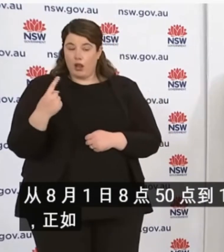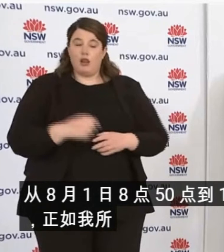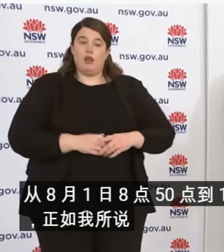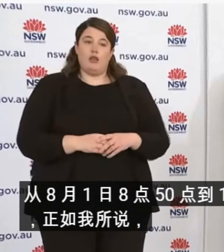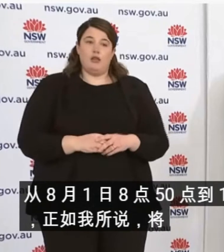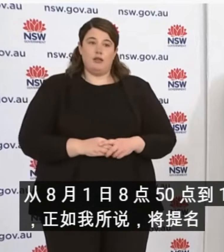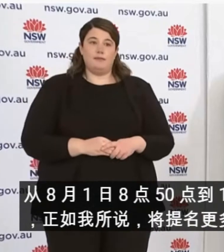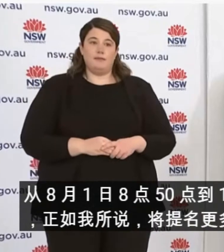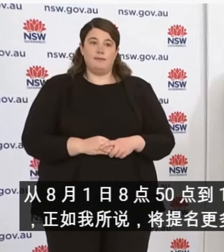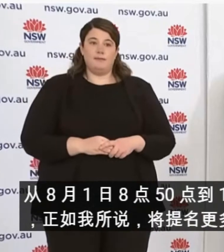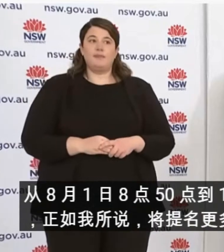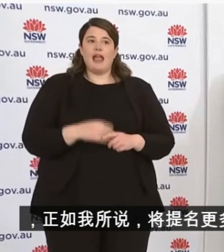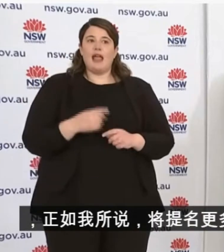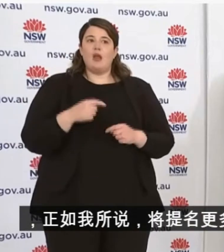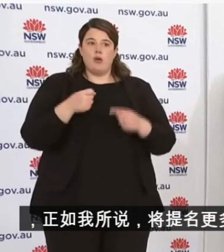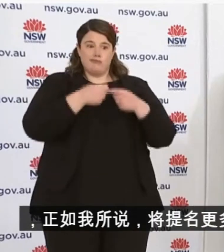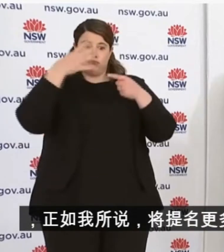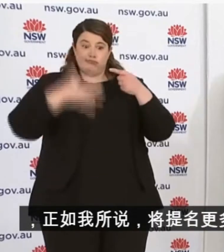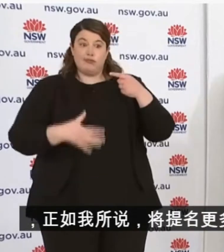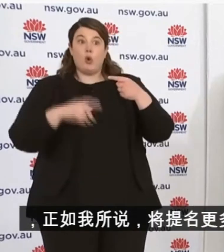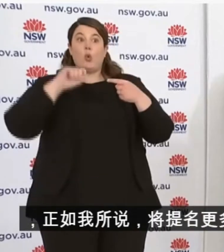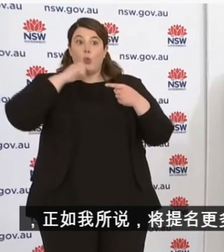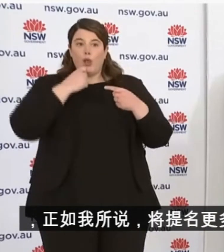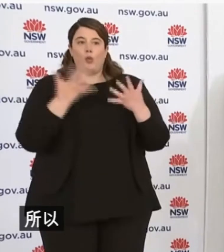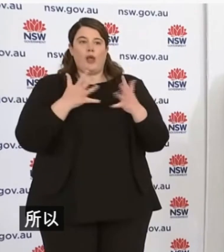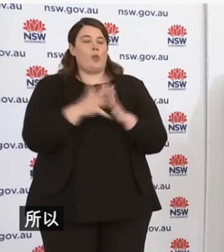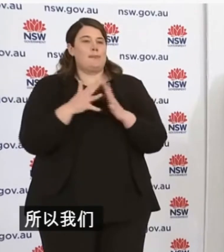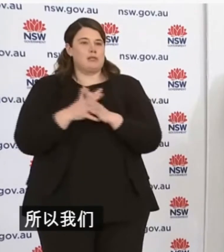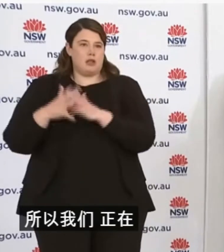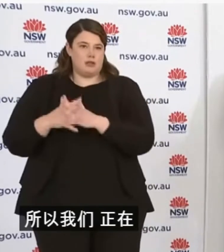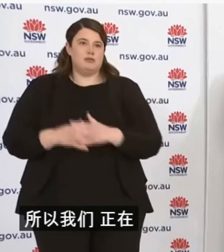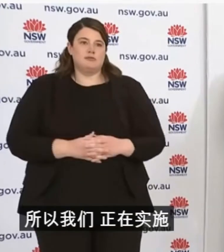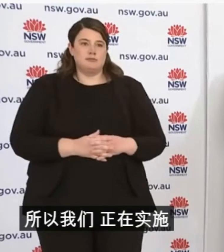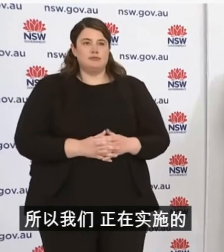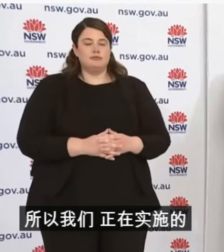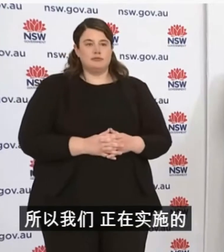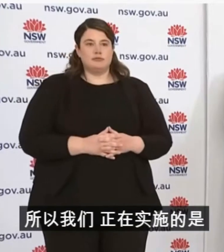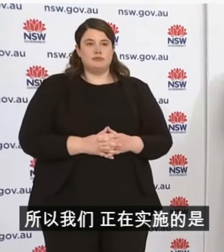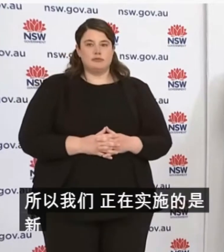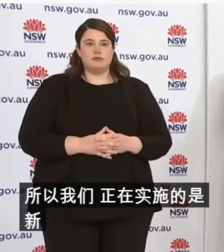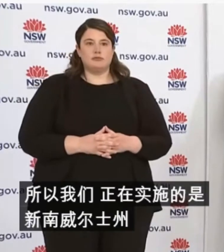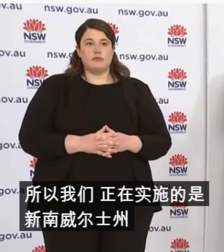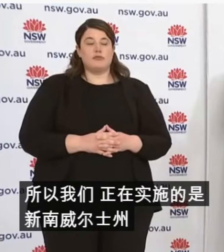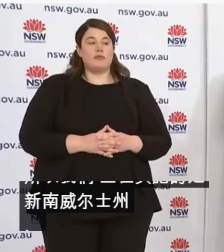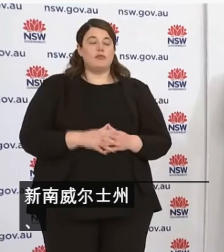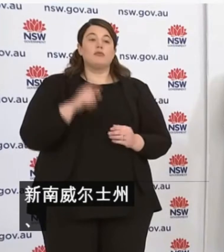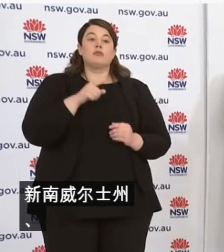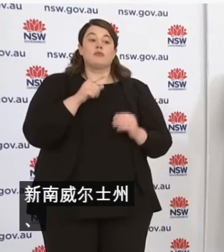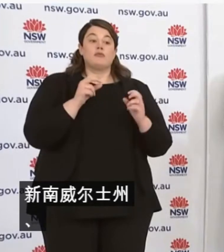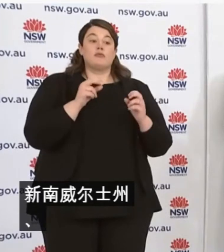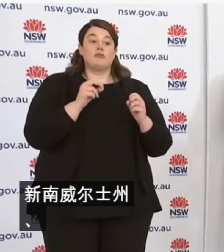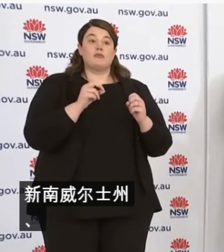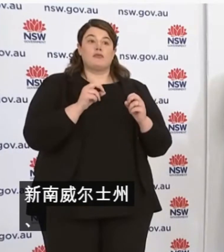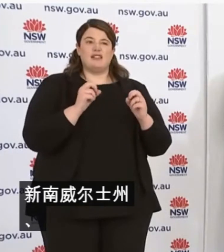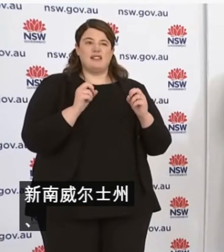And as I indicated, more exposure sites will be nominated. So what we are putting in place is the